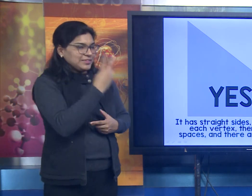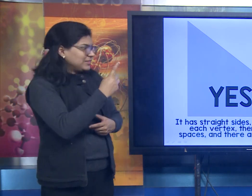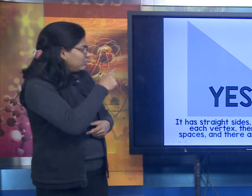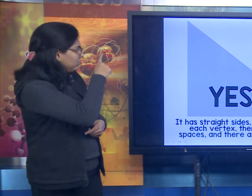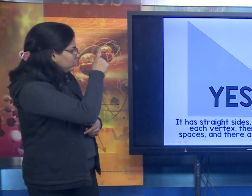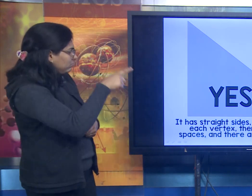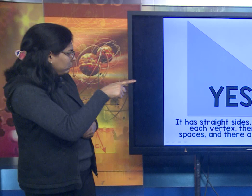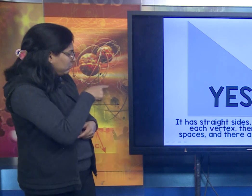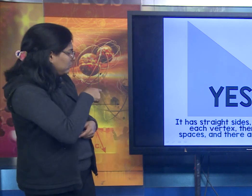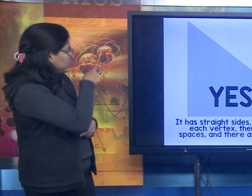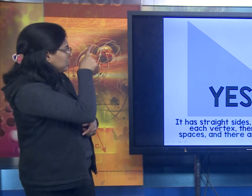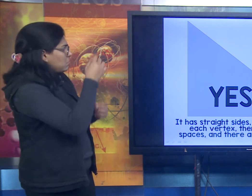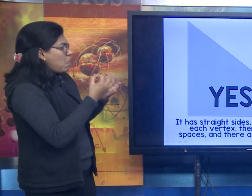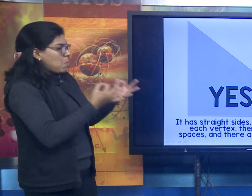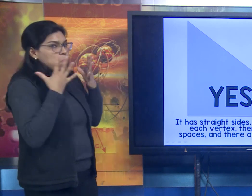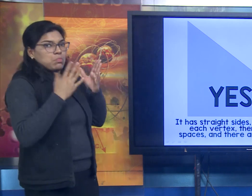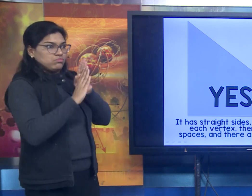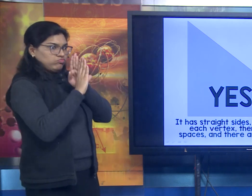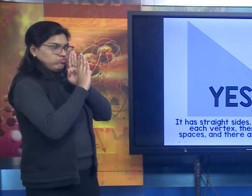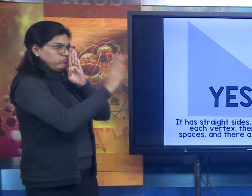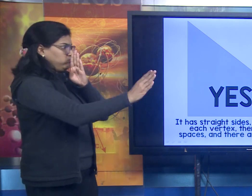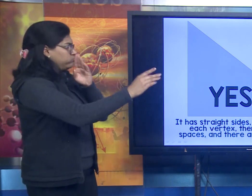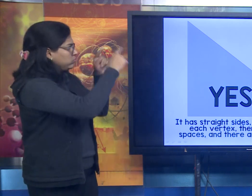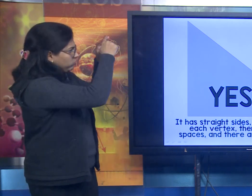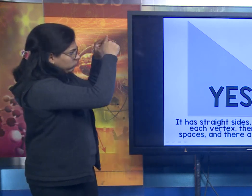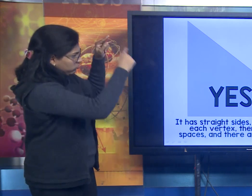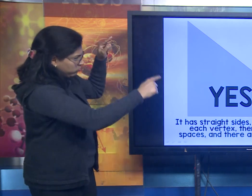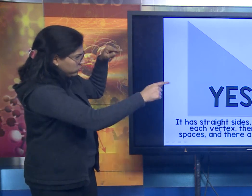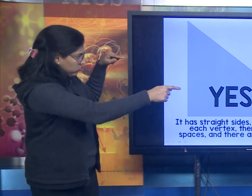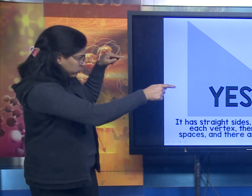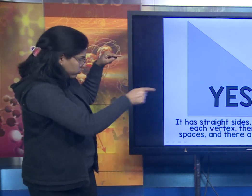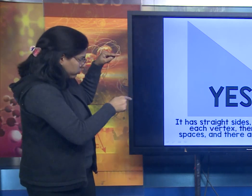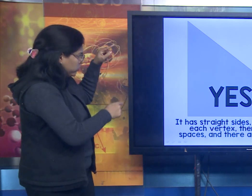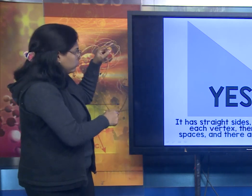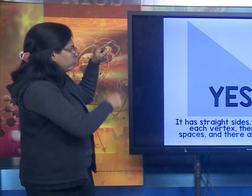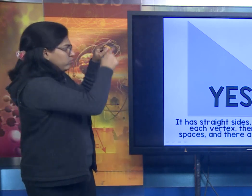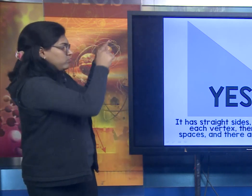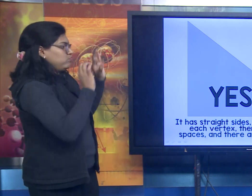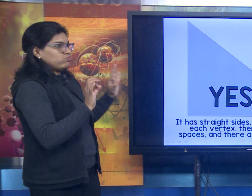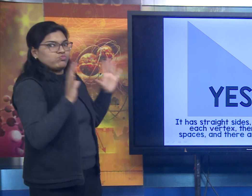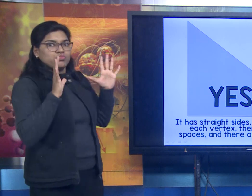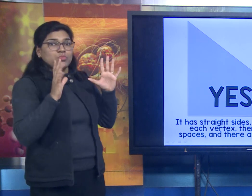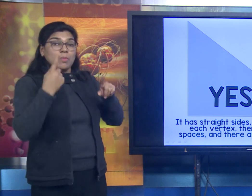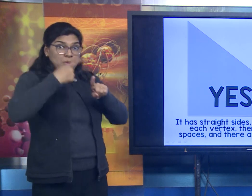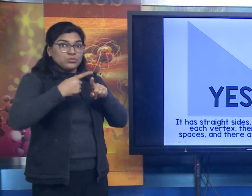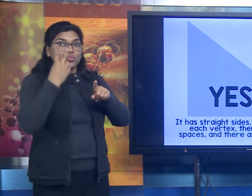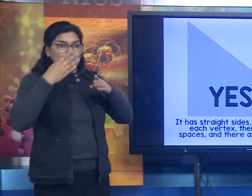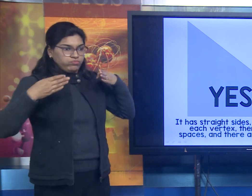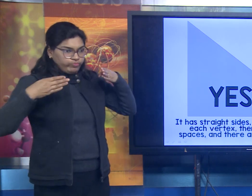Why do you think its answer is yes? It's a polygon because its lines are straight. Yes.